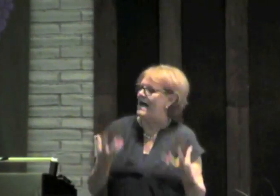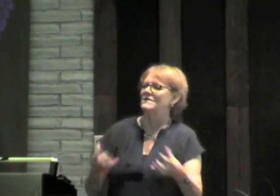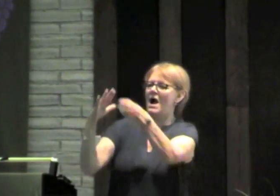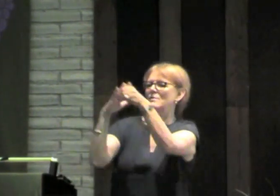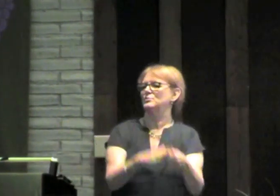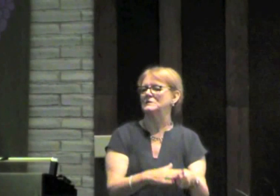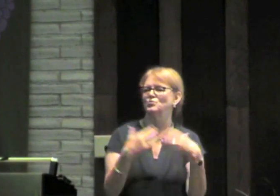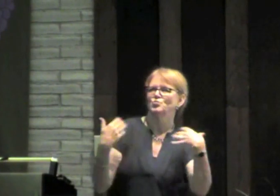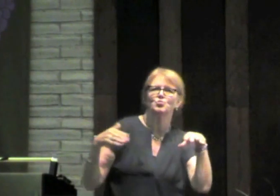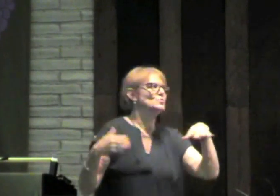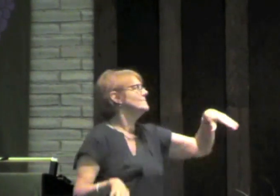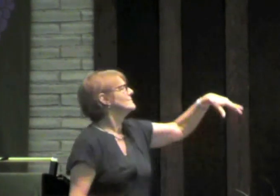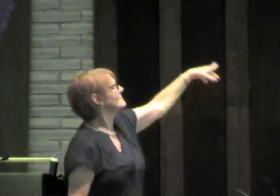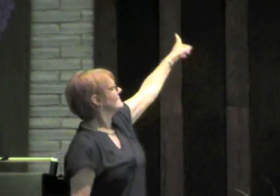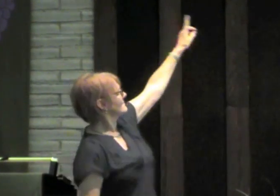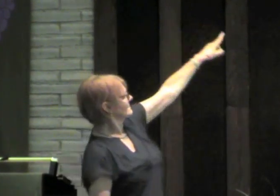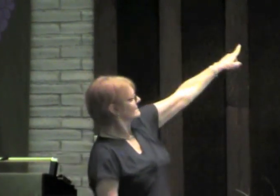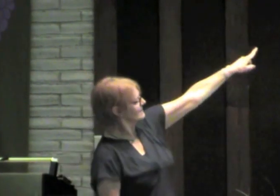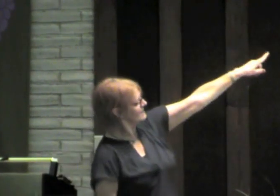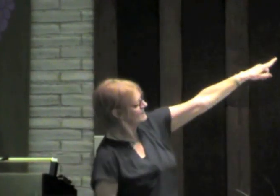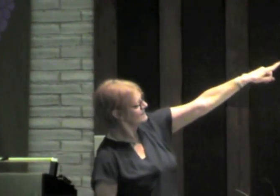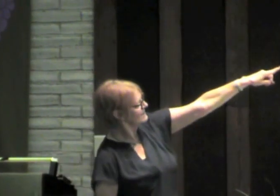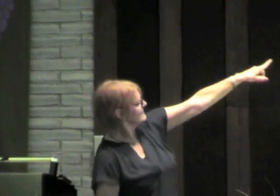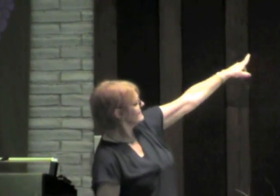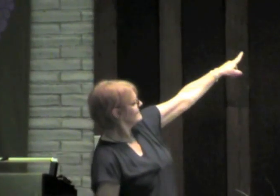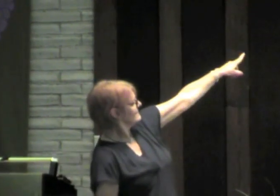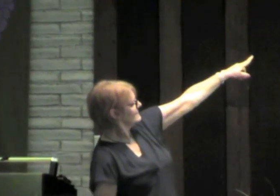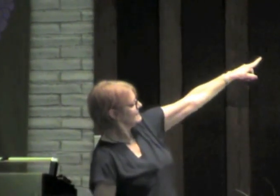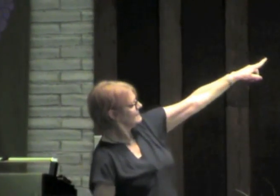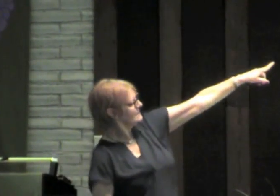that's just an example of the tremendous oppression they were experiencing.